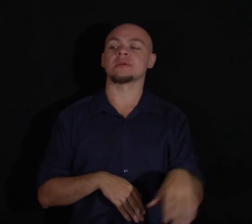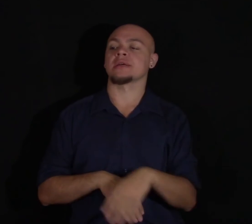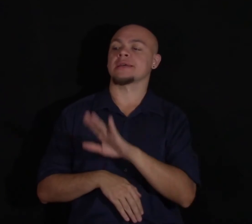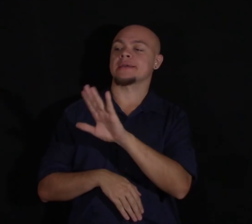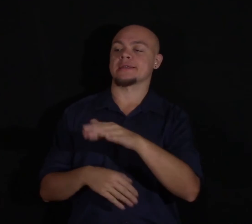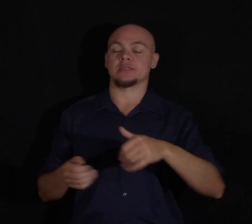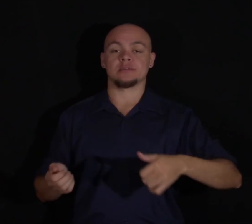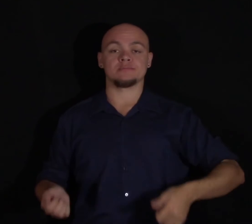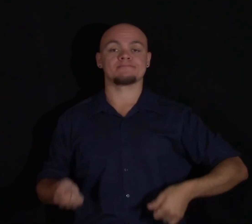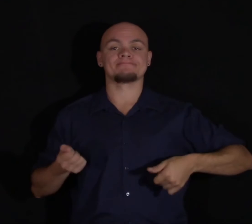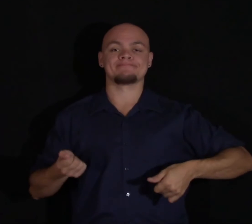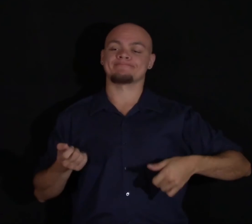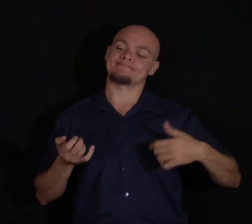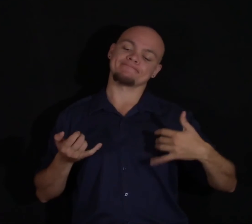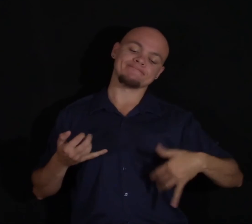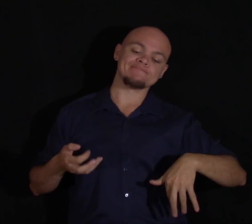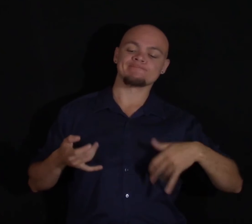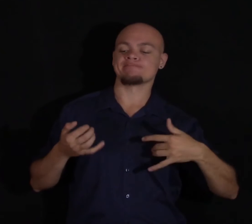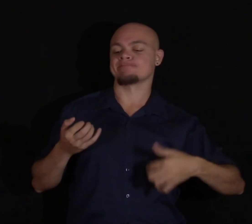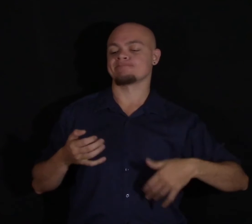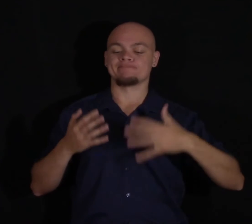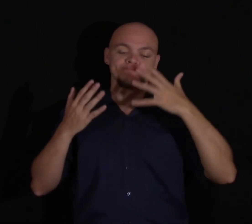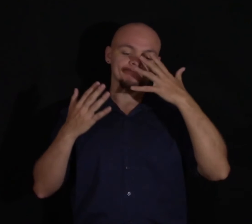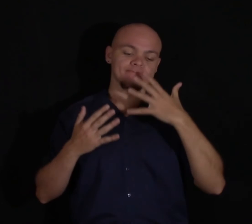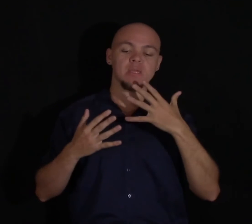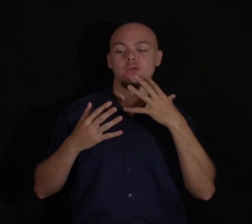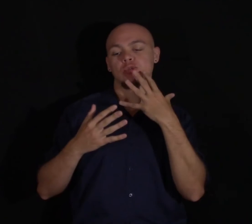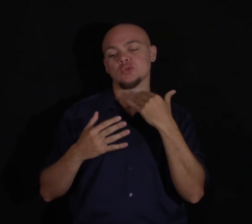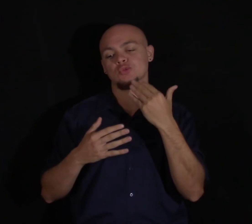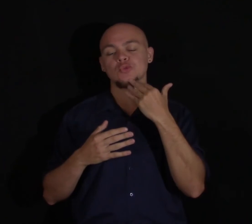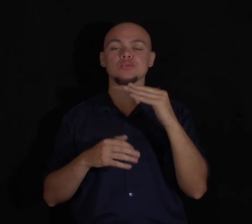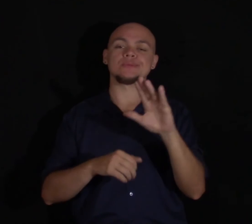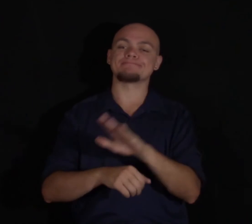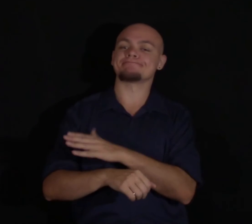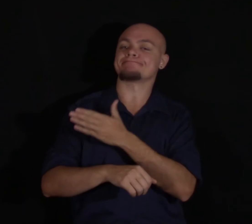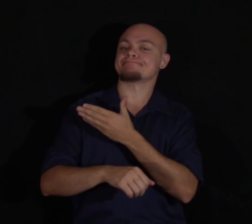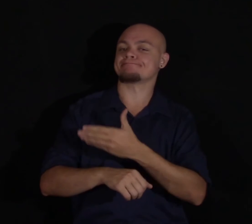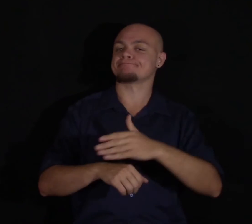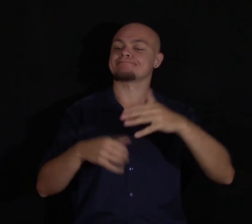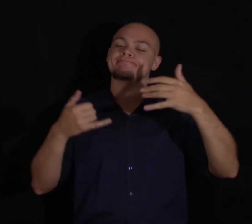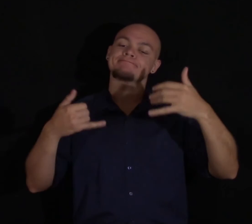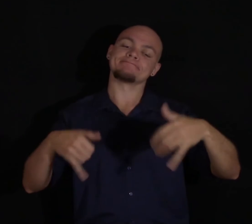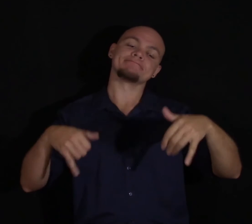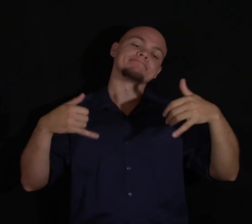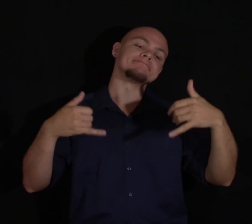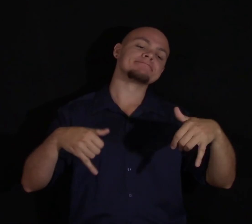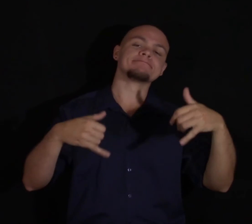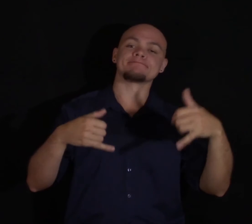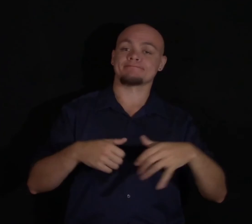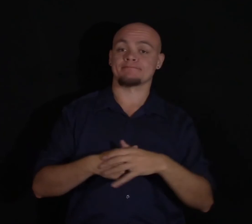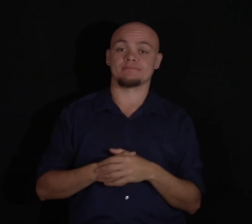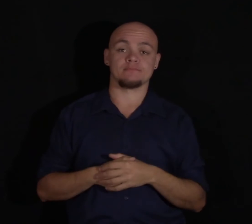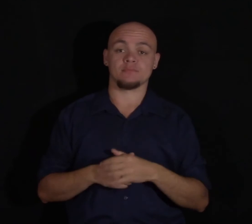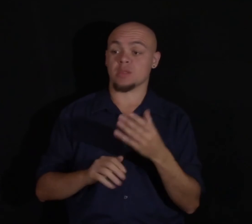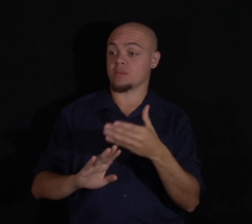and played several mournful but sweet airs, more sweet and mournful than I had ever heard him play